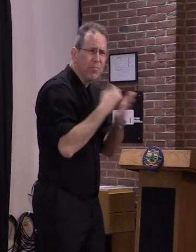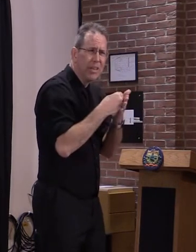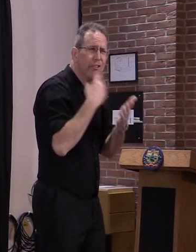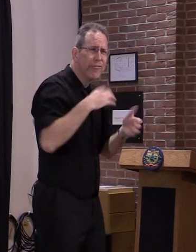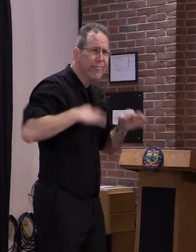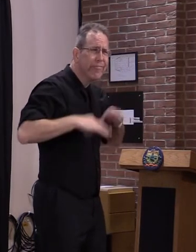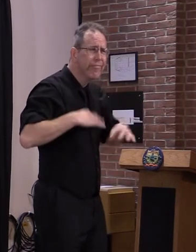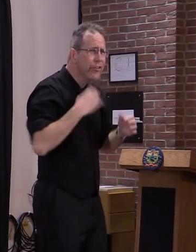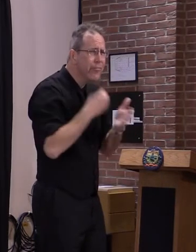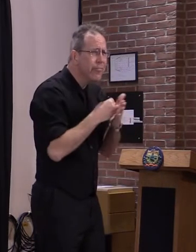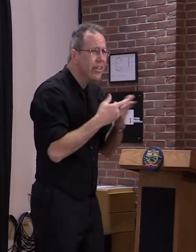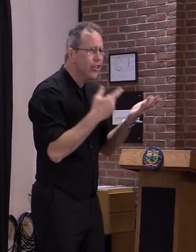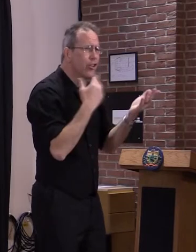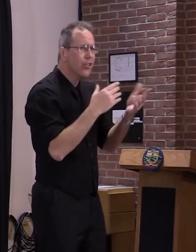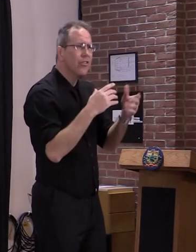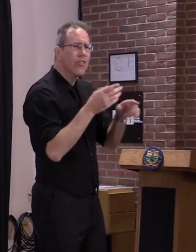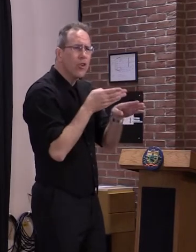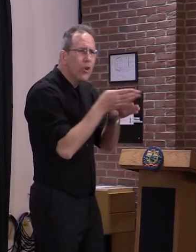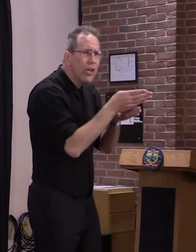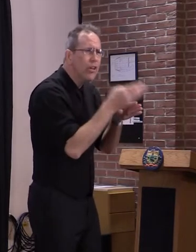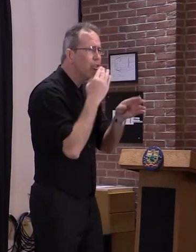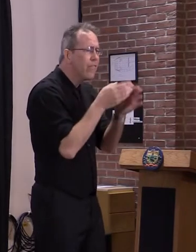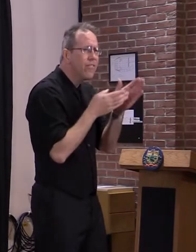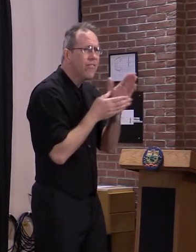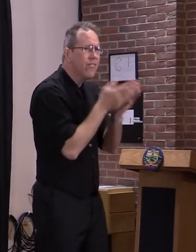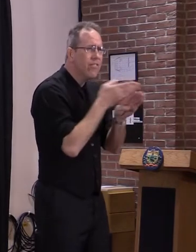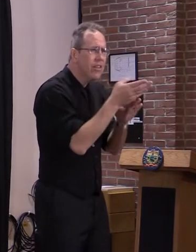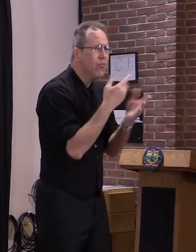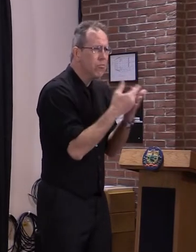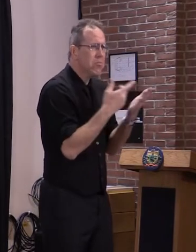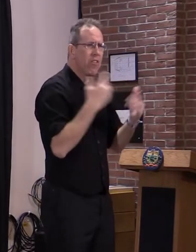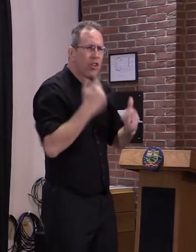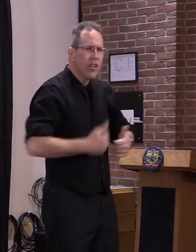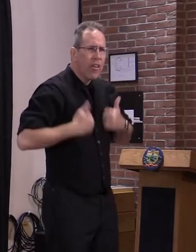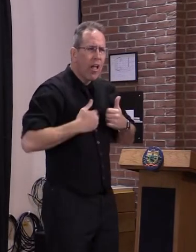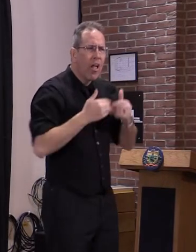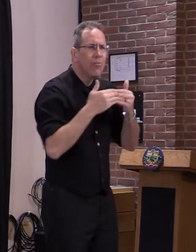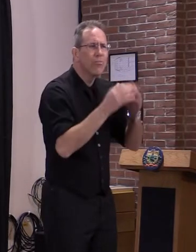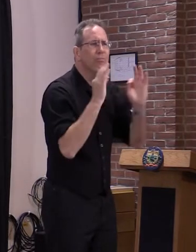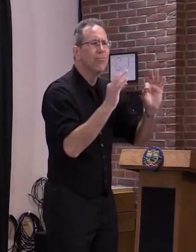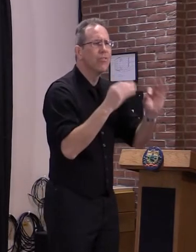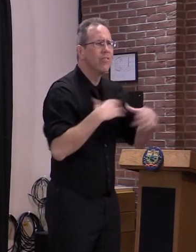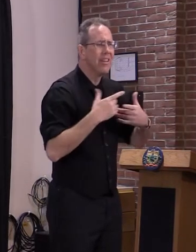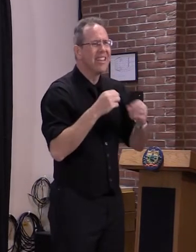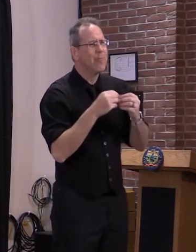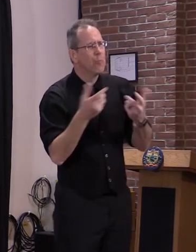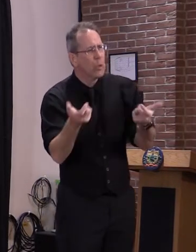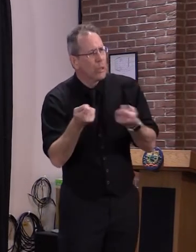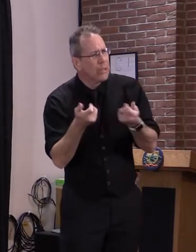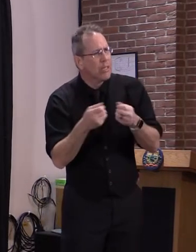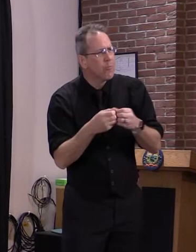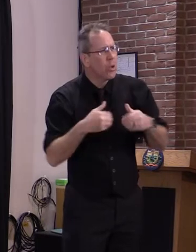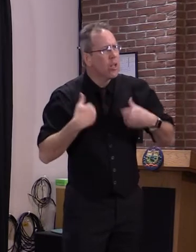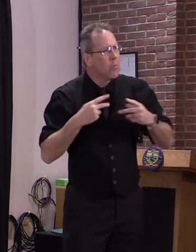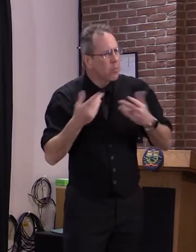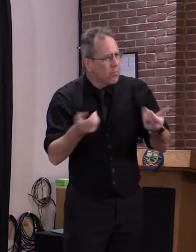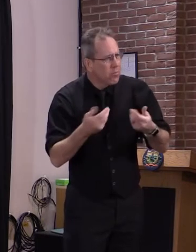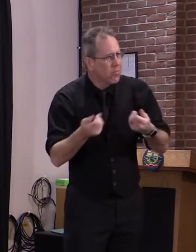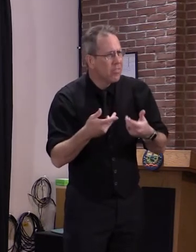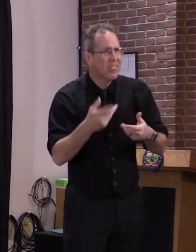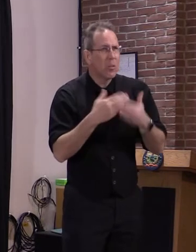need to at least engage more kids so they understand the opportunities that are out